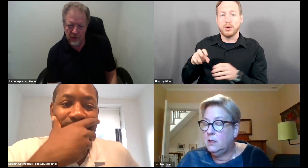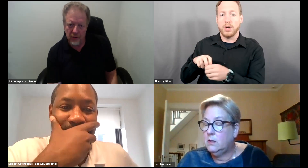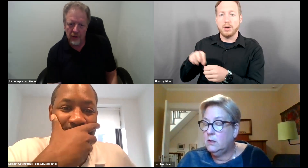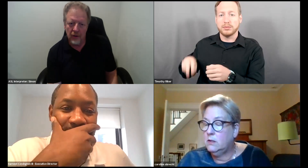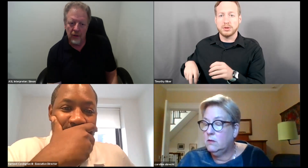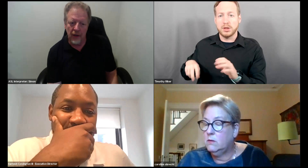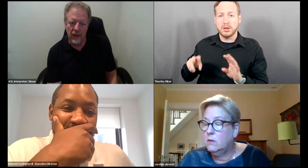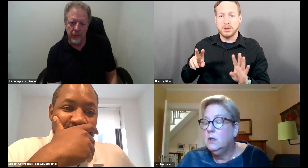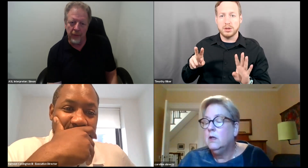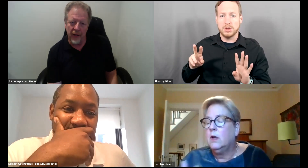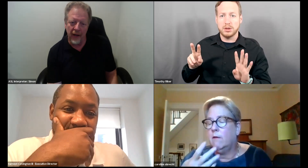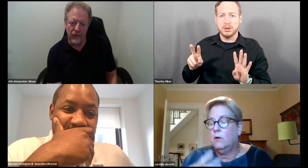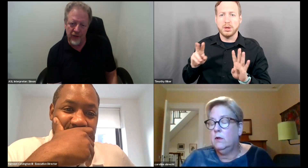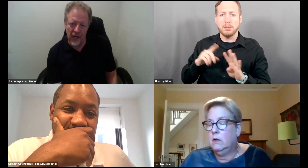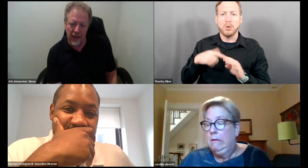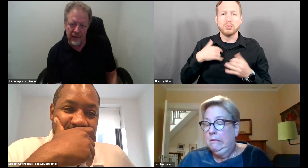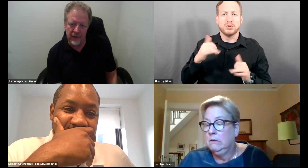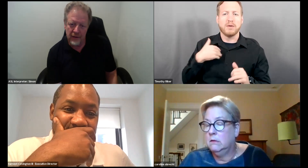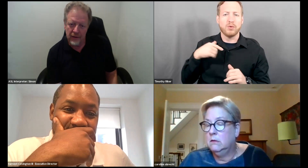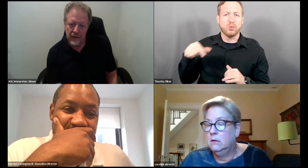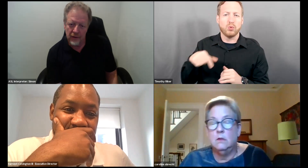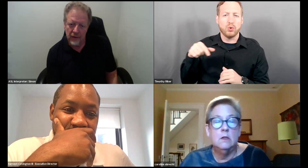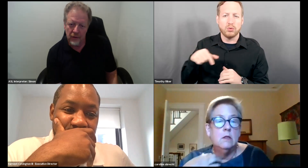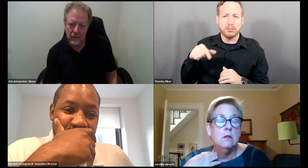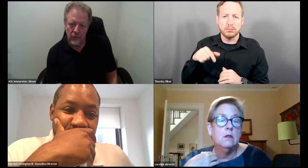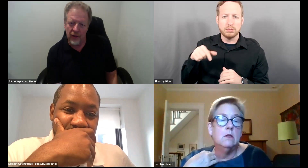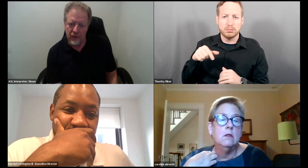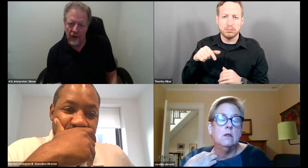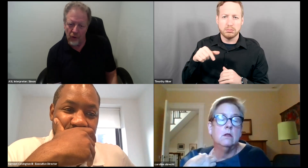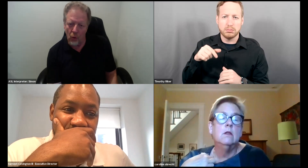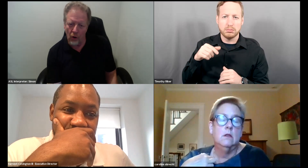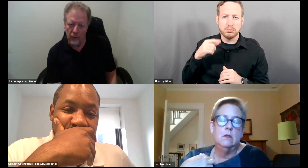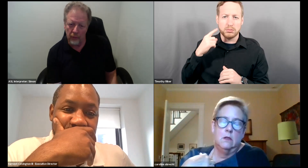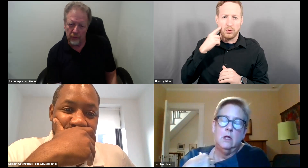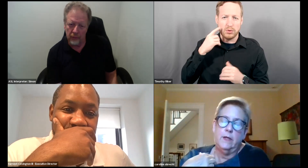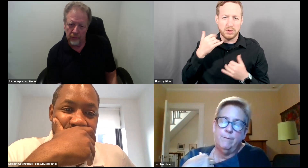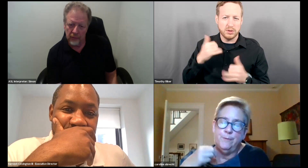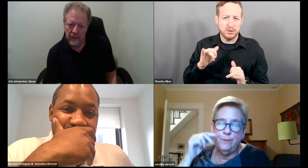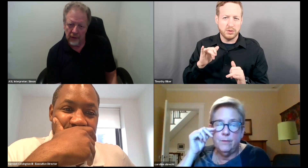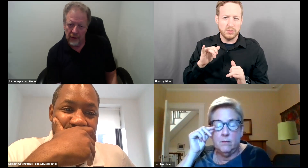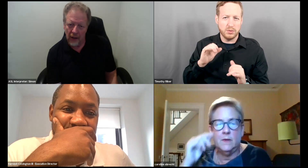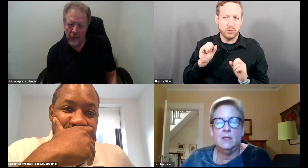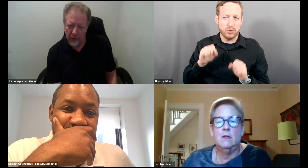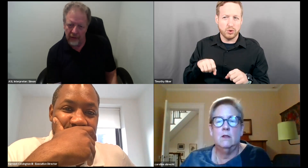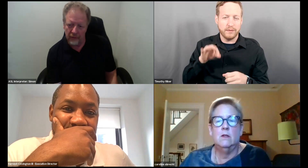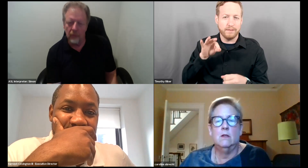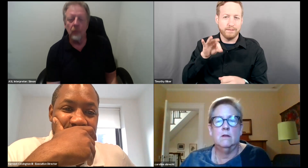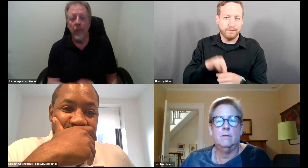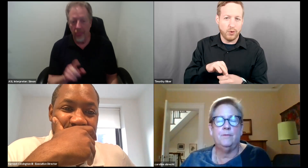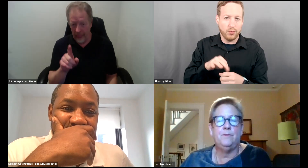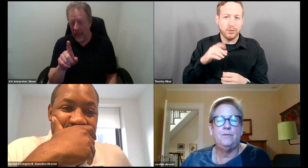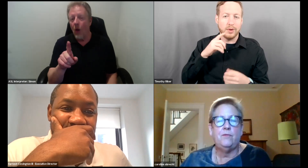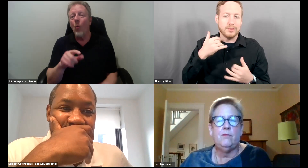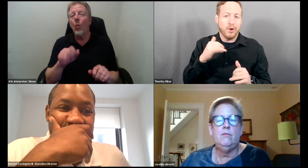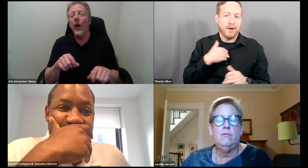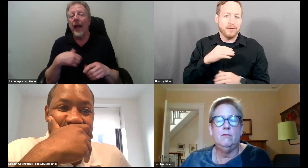votes, the other people that have resigned, we can still have a quorum. We could basically I call believe- it